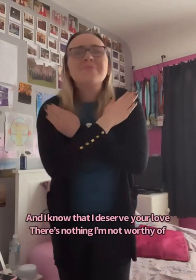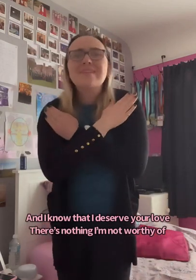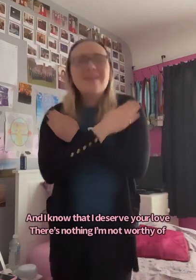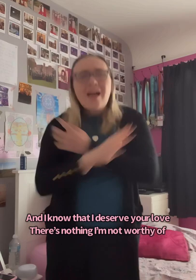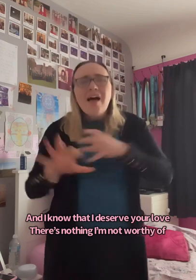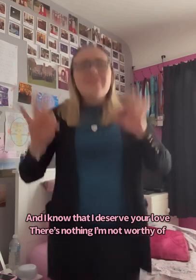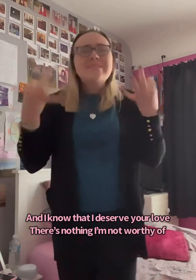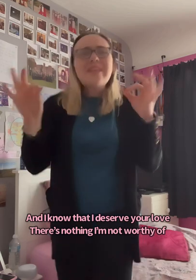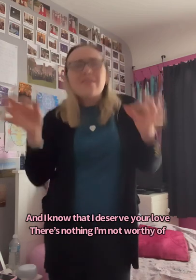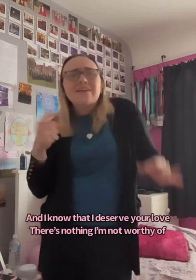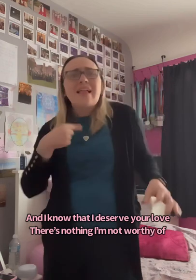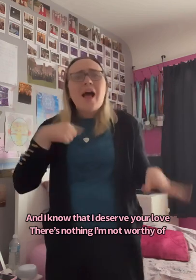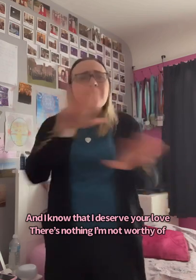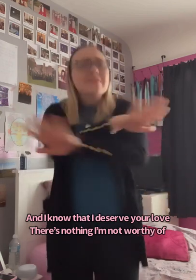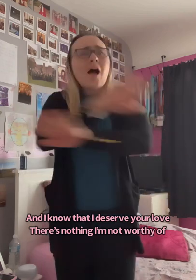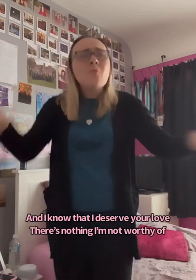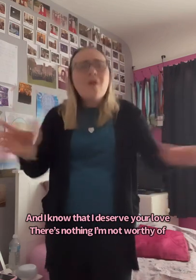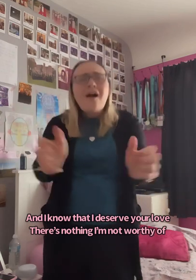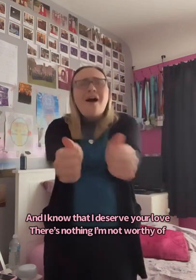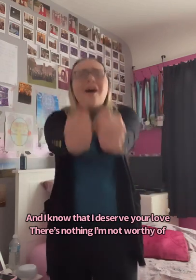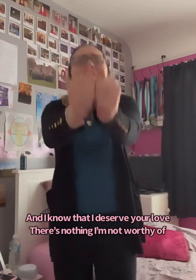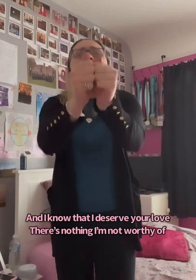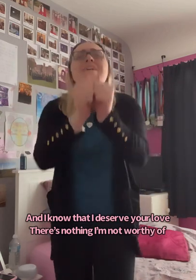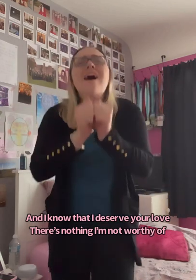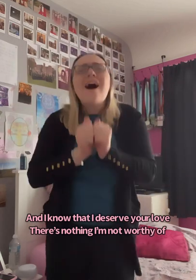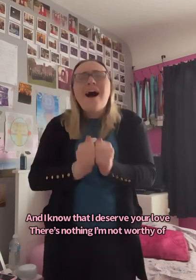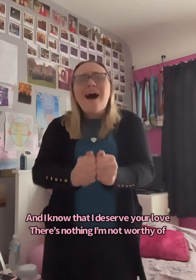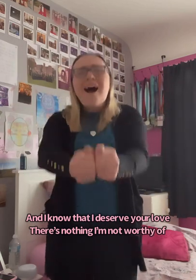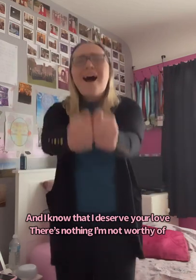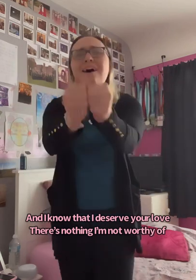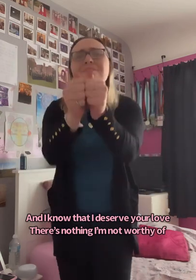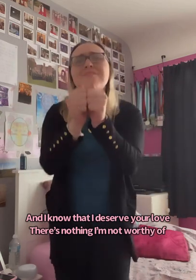love. There's nothing I'm not worthy of.